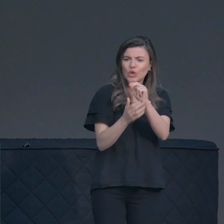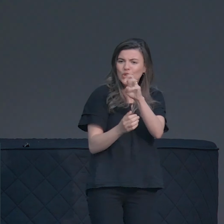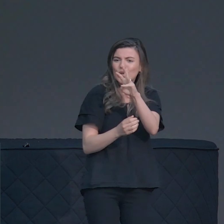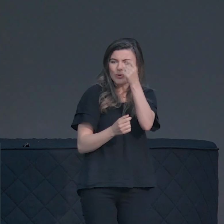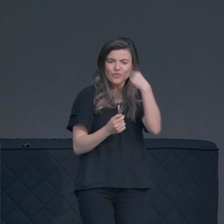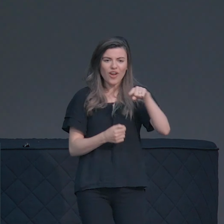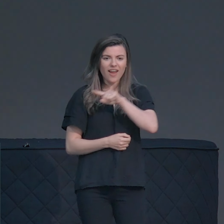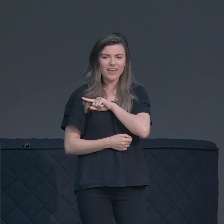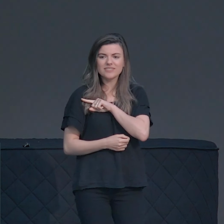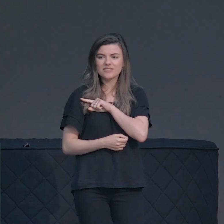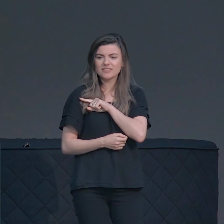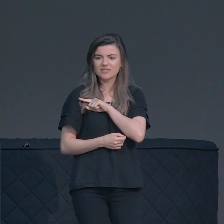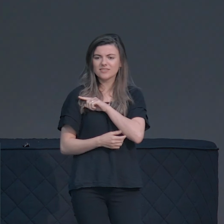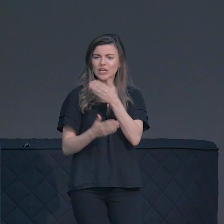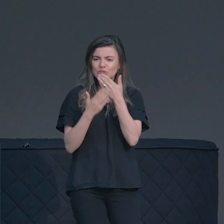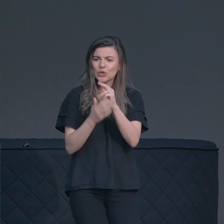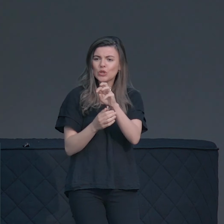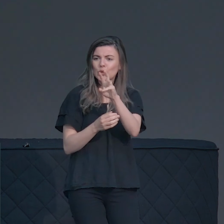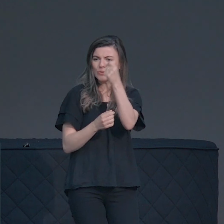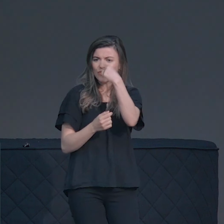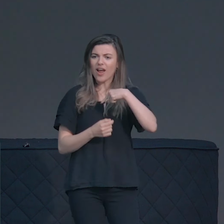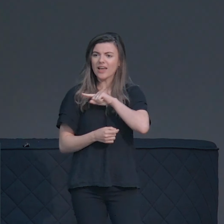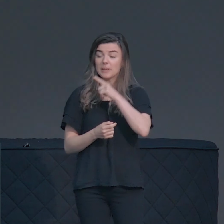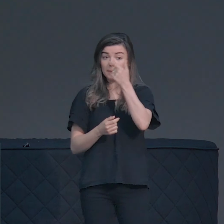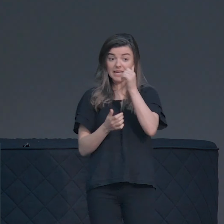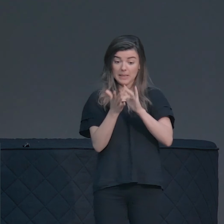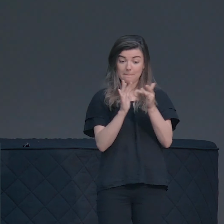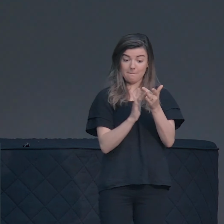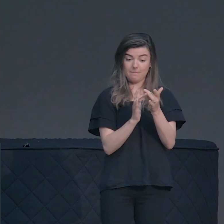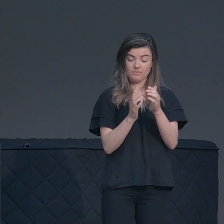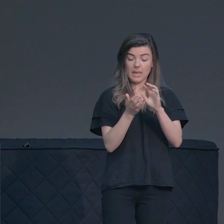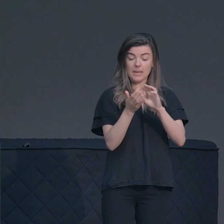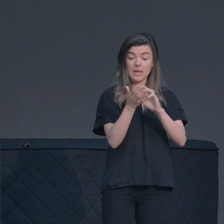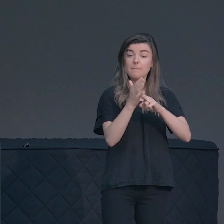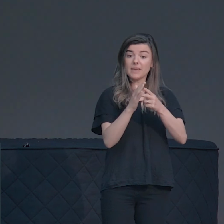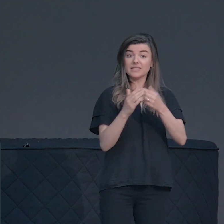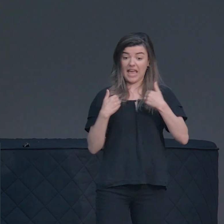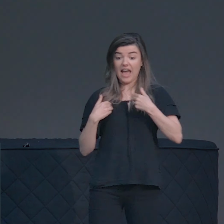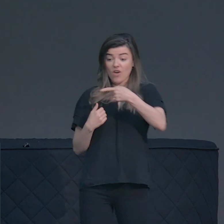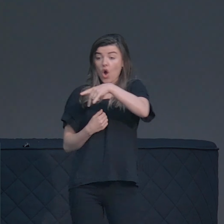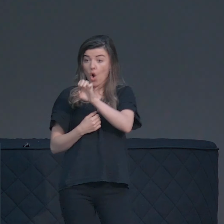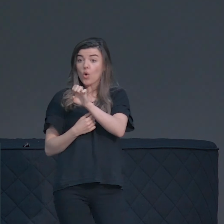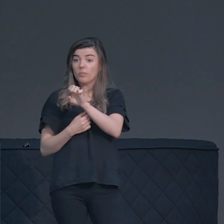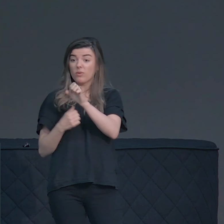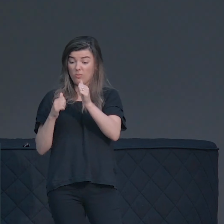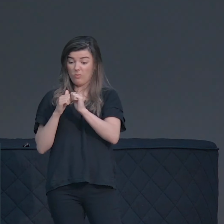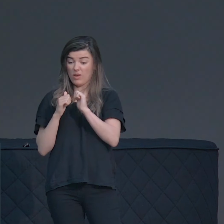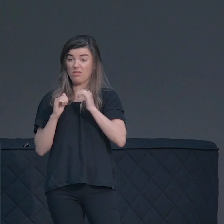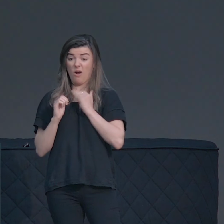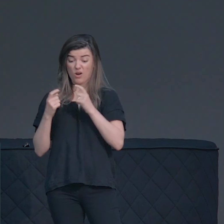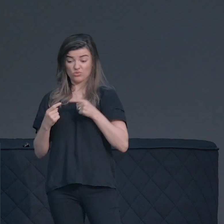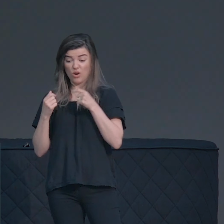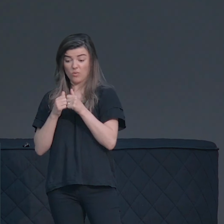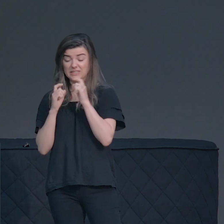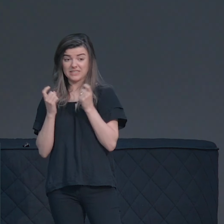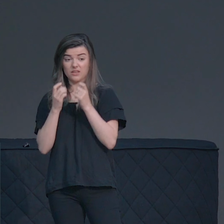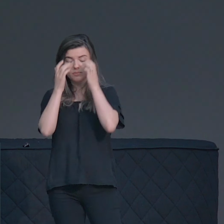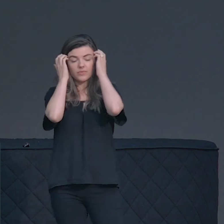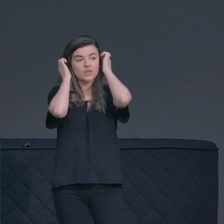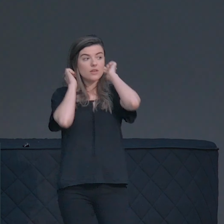us. That's good news for us because that means there's hope for us in our struggle with sin. But